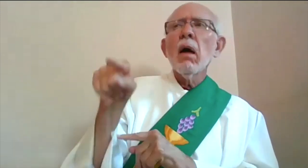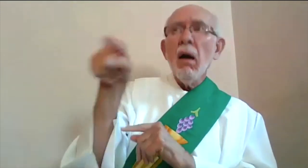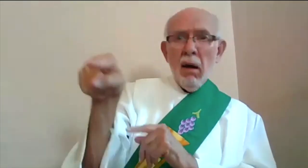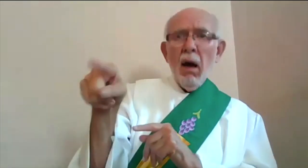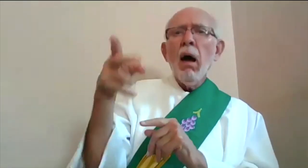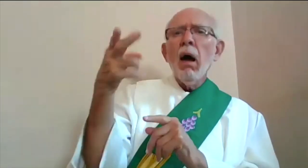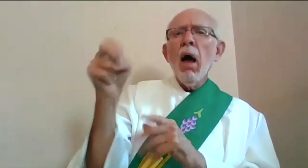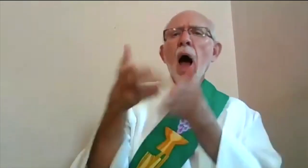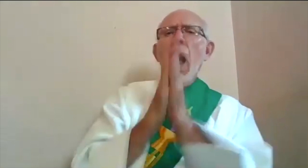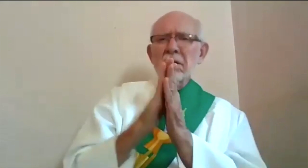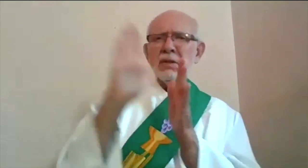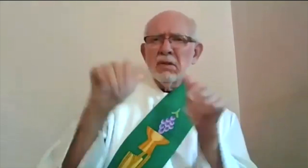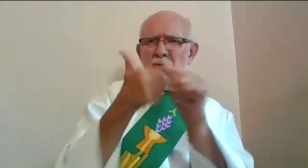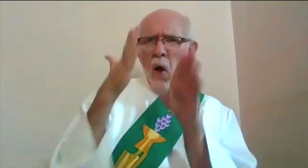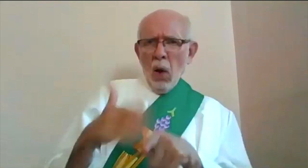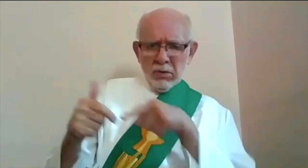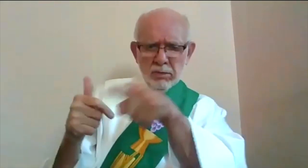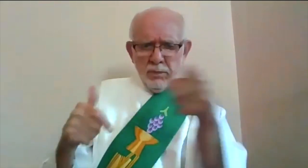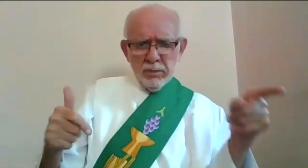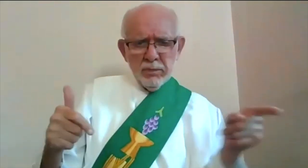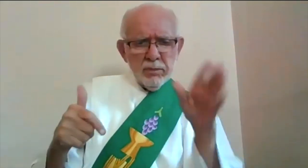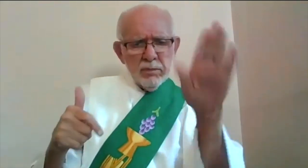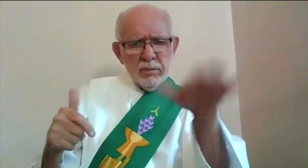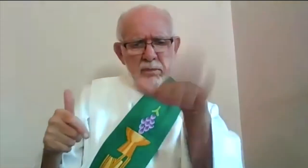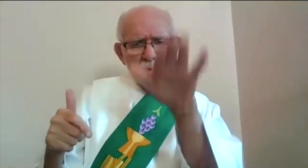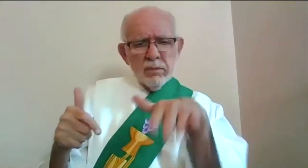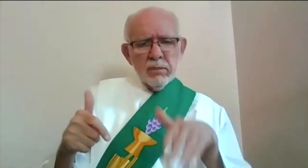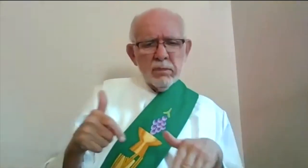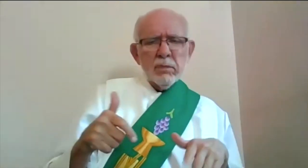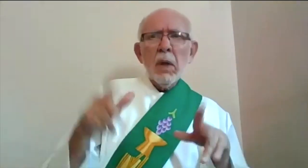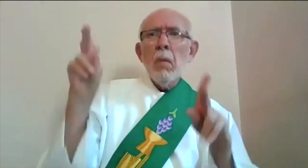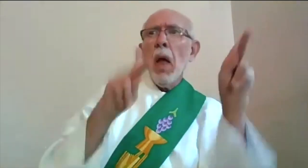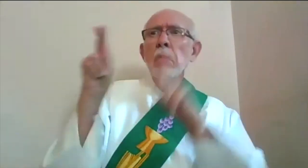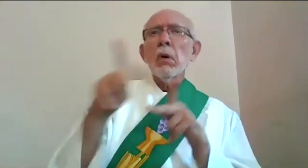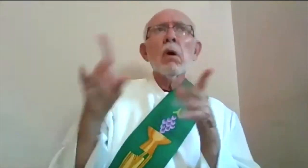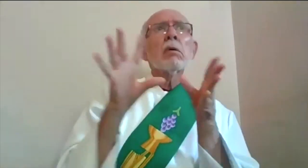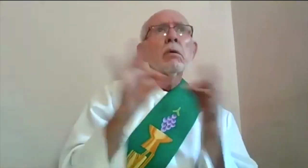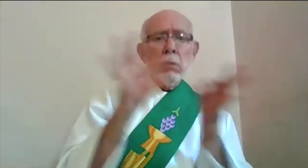And he asked his disciples,